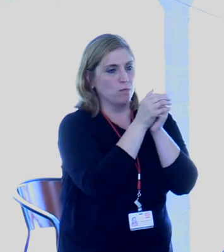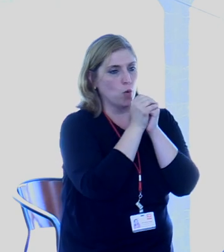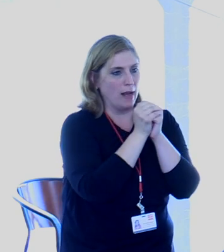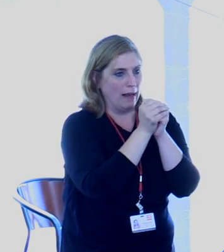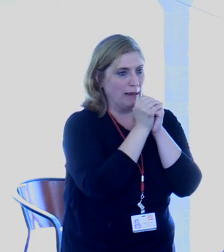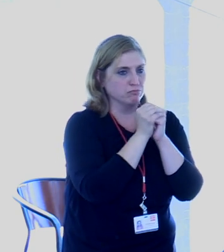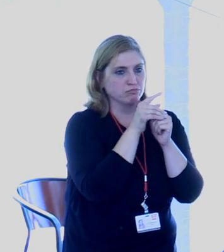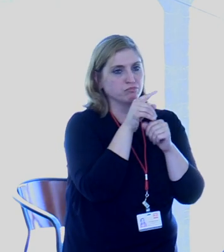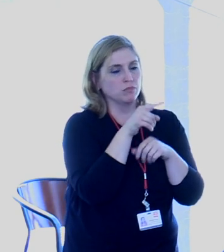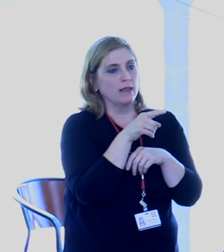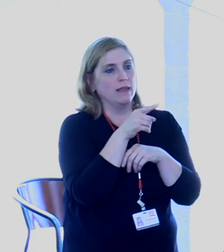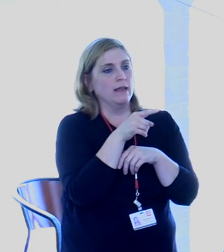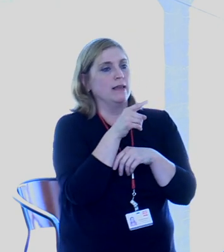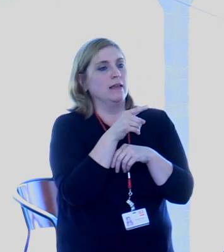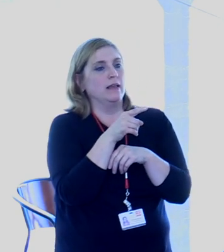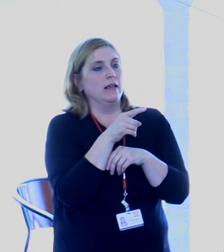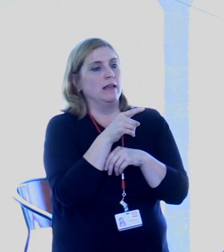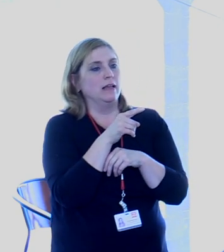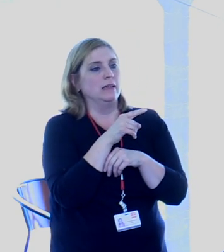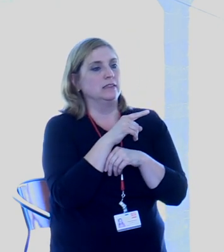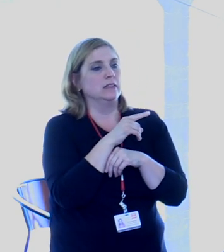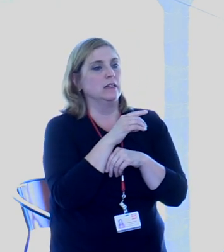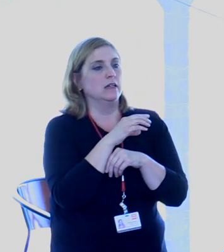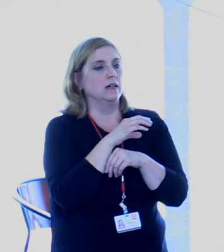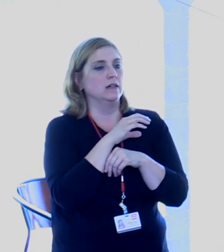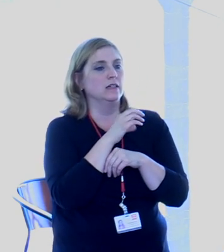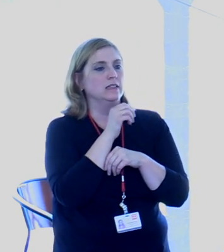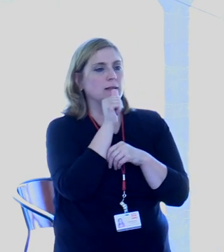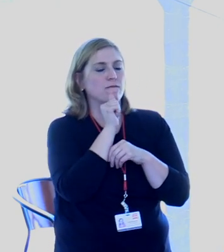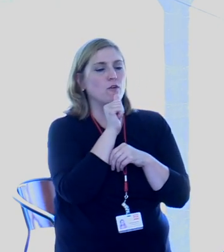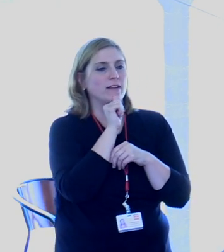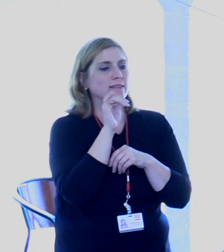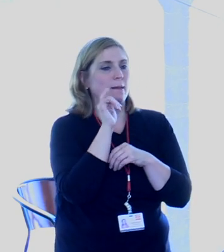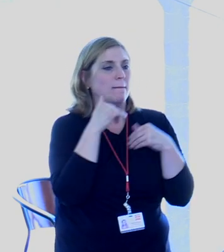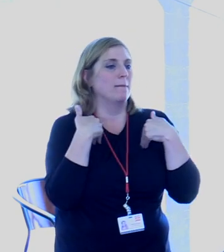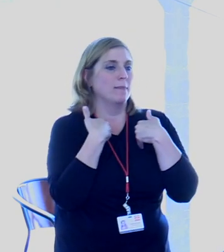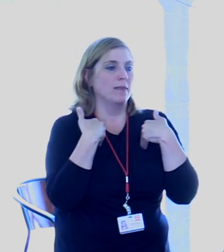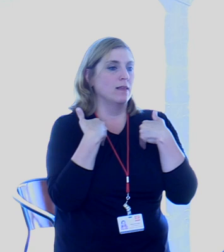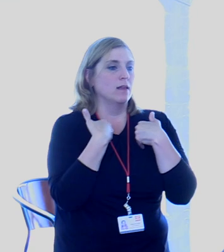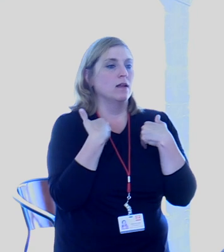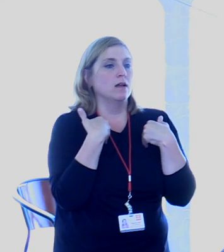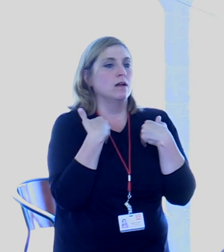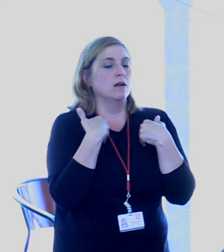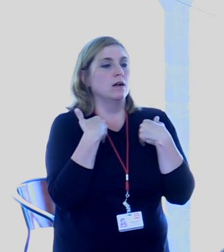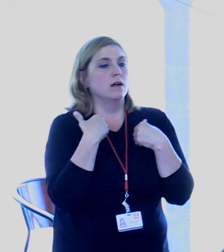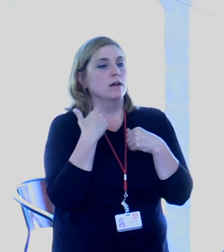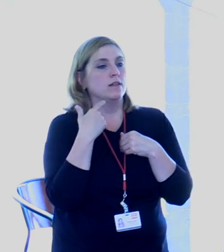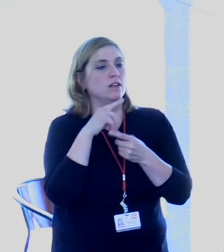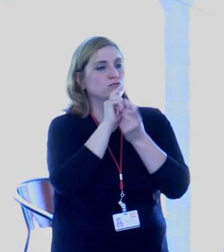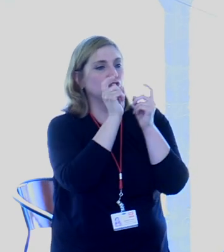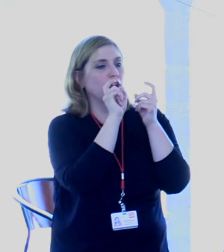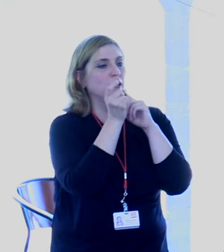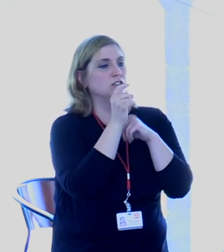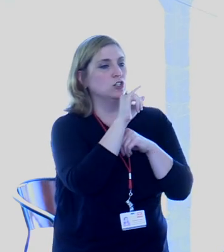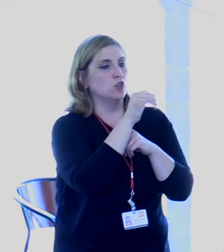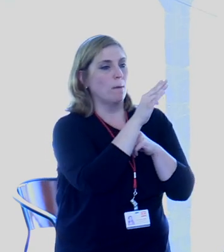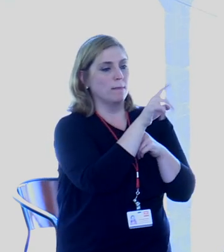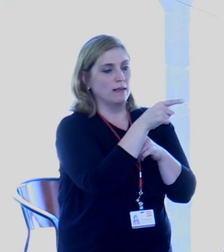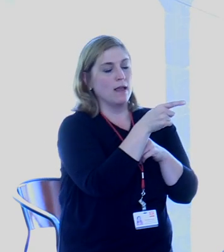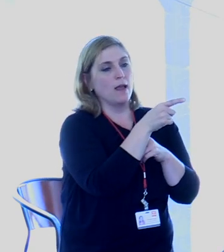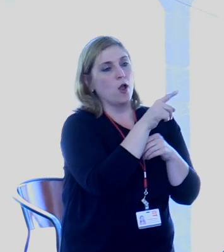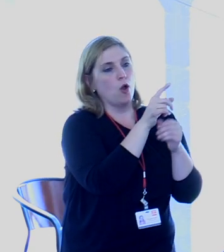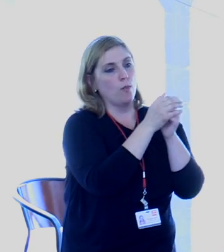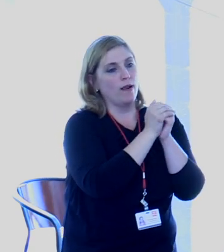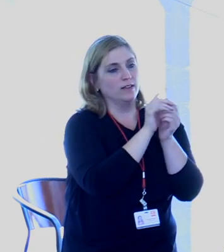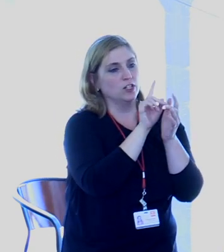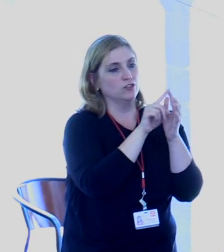Job praying and Job suffering like an animal, okay? And there's a transformation in Job's prayer from the